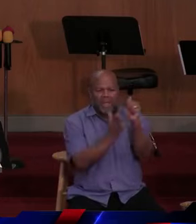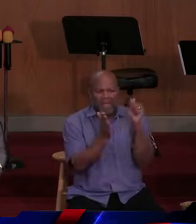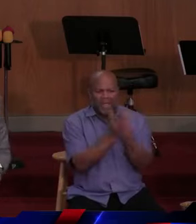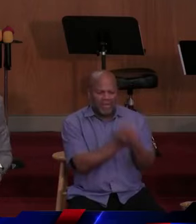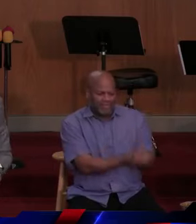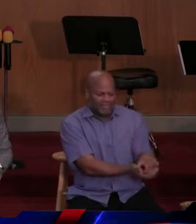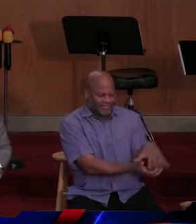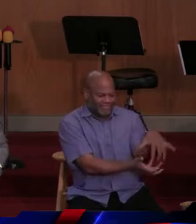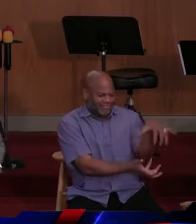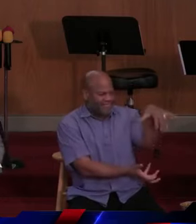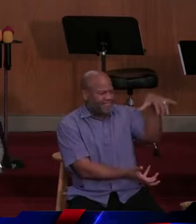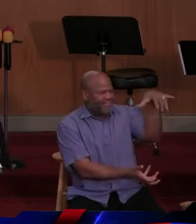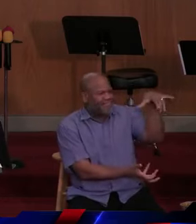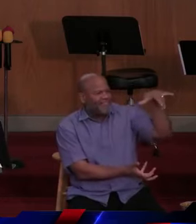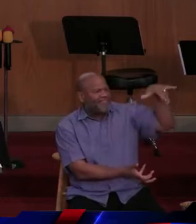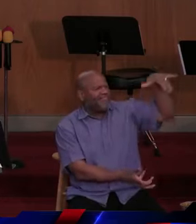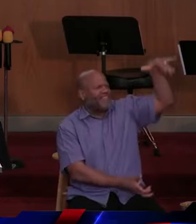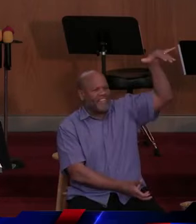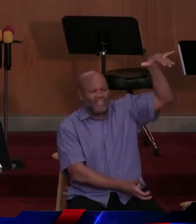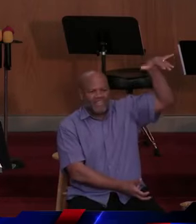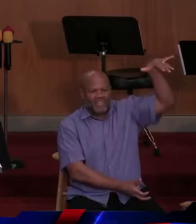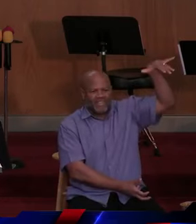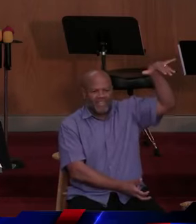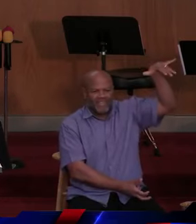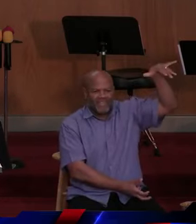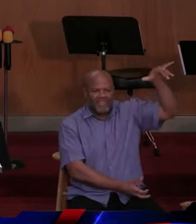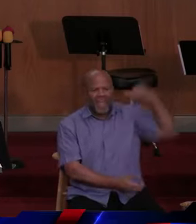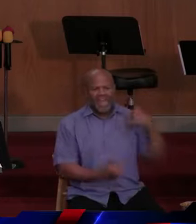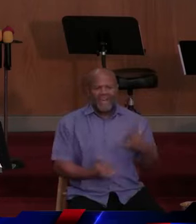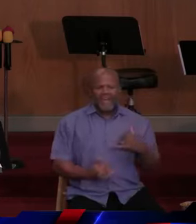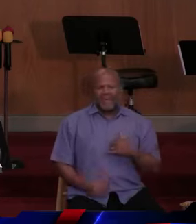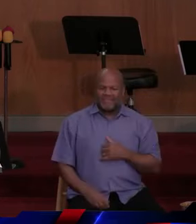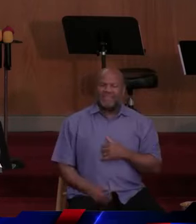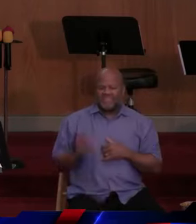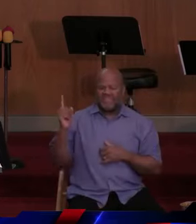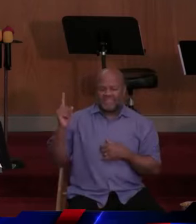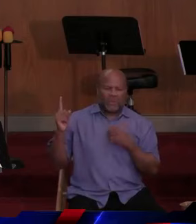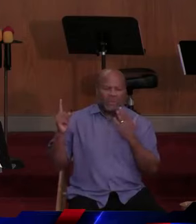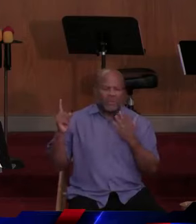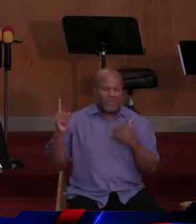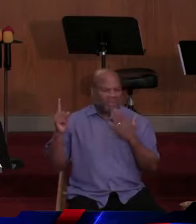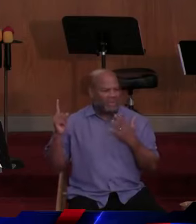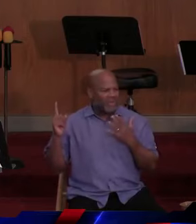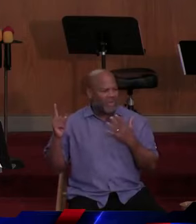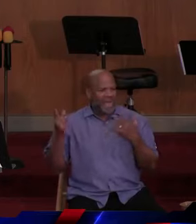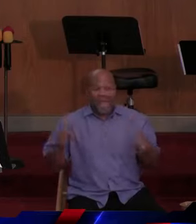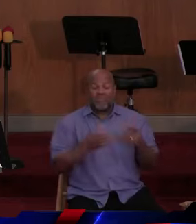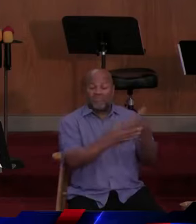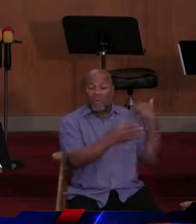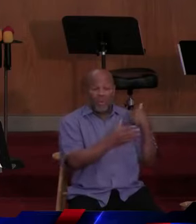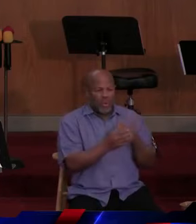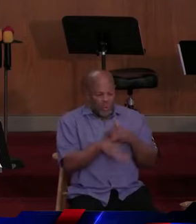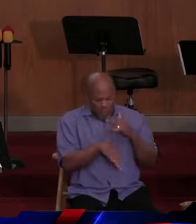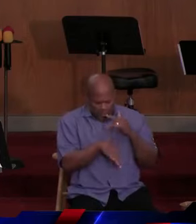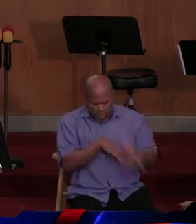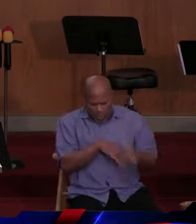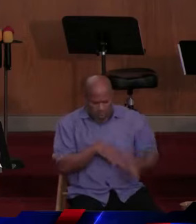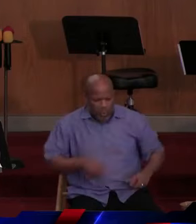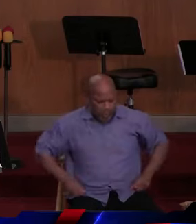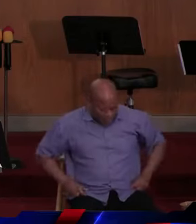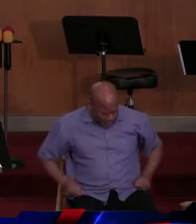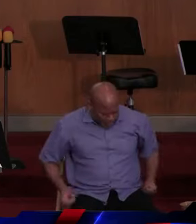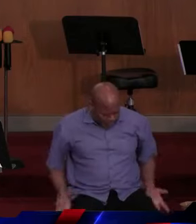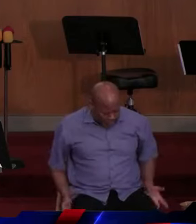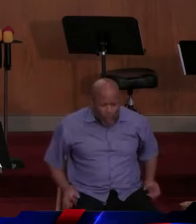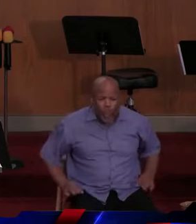And you had a better praise when you was broke and busted. Yeah, yeah. When you was toe up from the floor. Oh, yeah. But I'm going to challenge you. How you